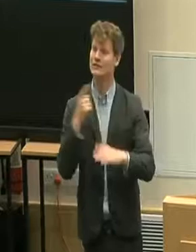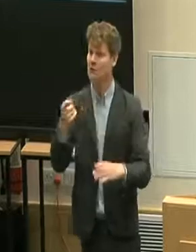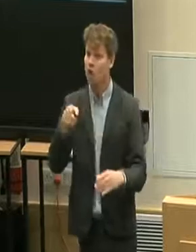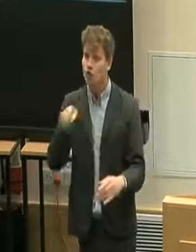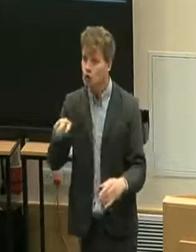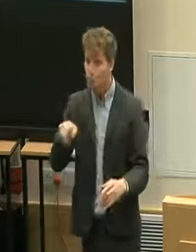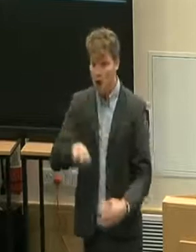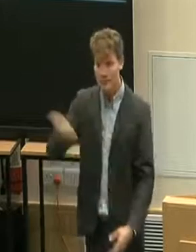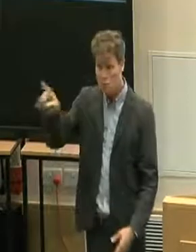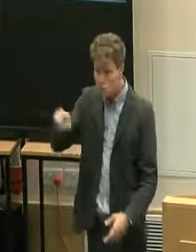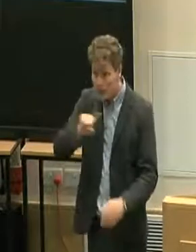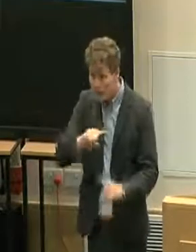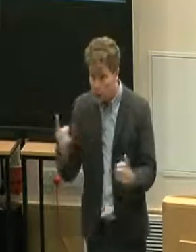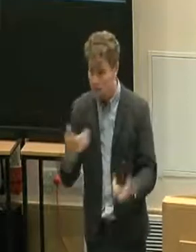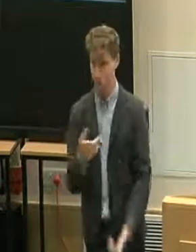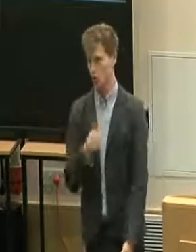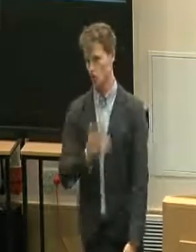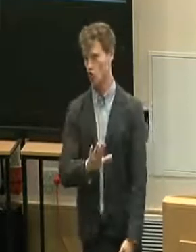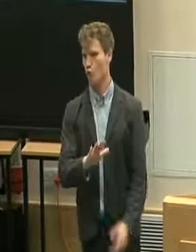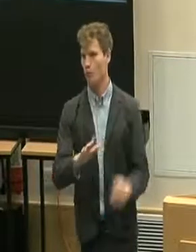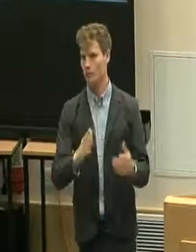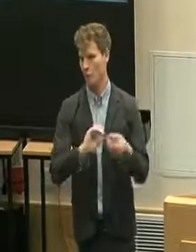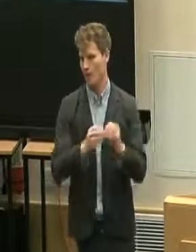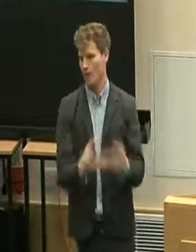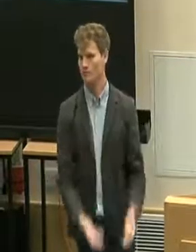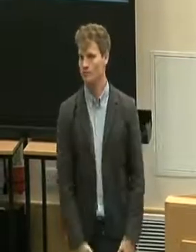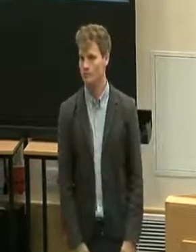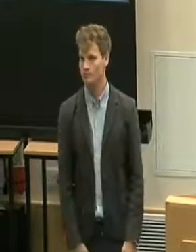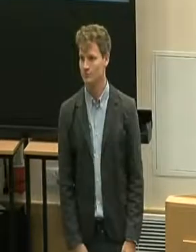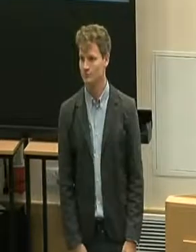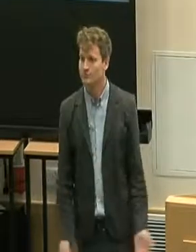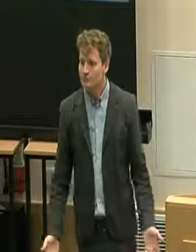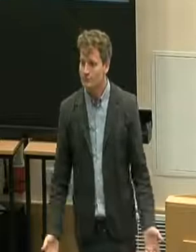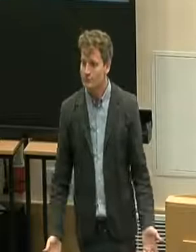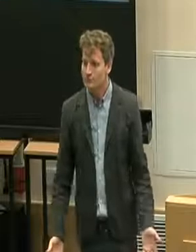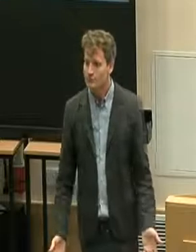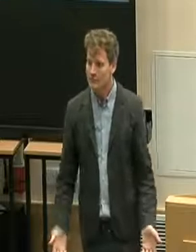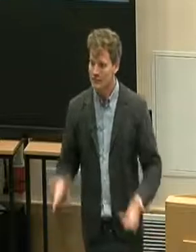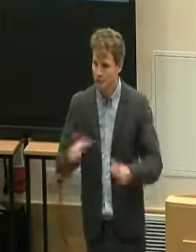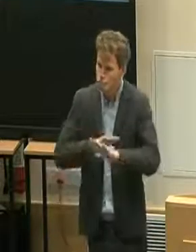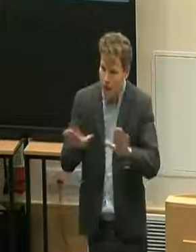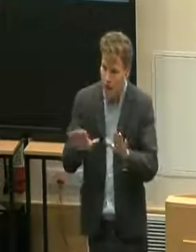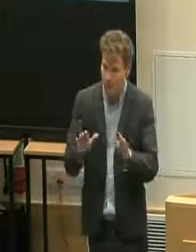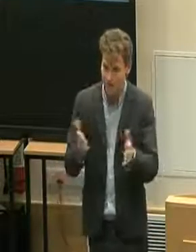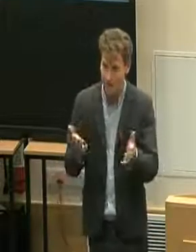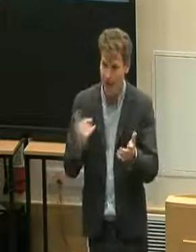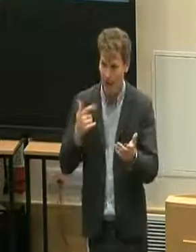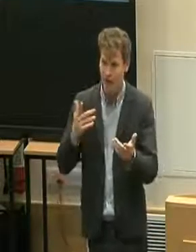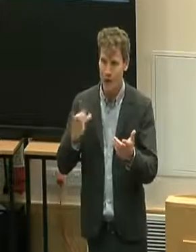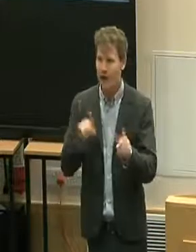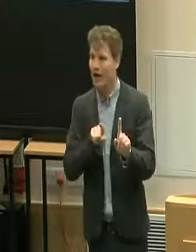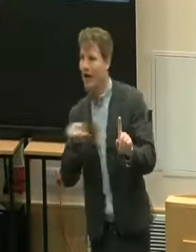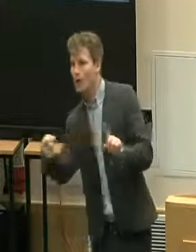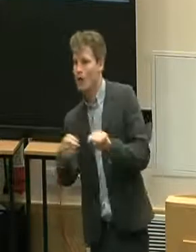So it's absolutely crucial how equality is understood. You can't avoid it. You can't avoid this problem because the